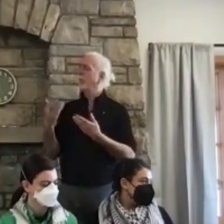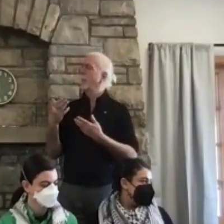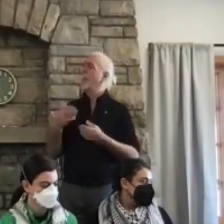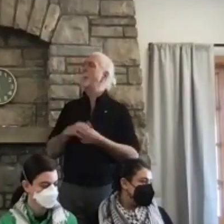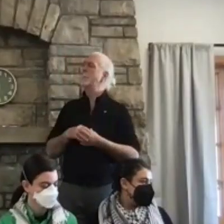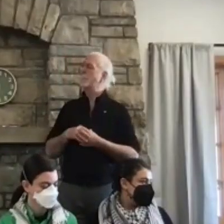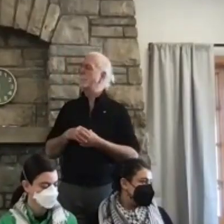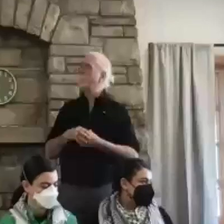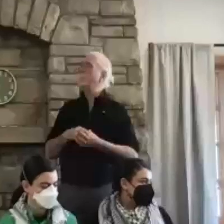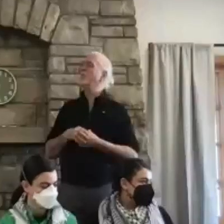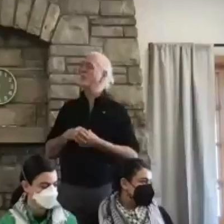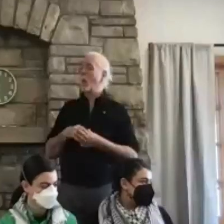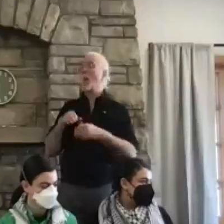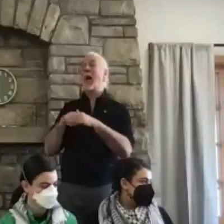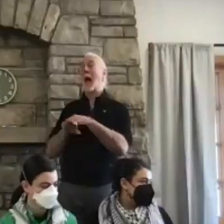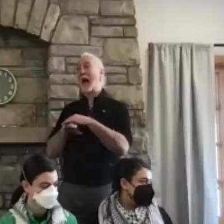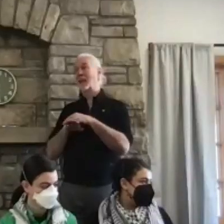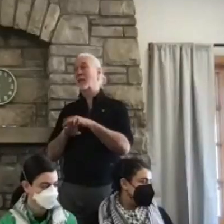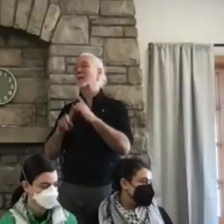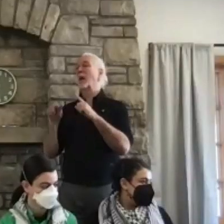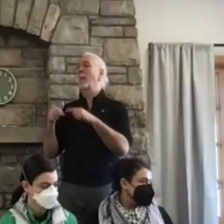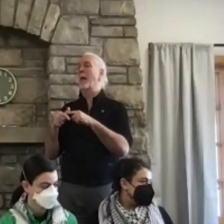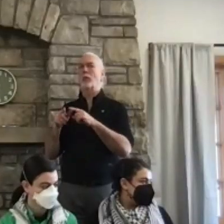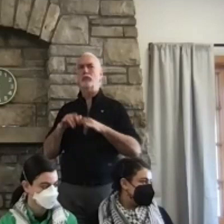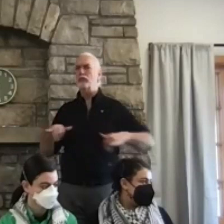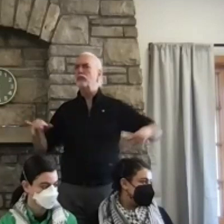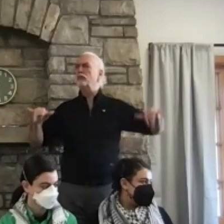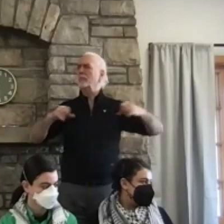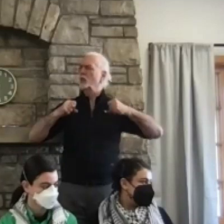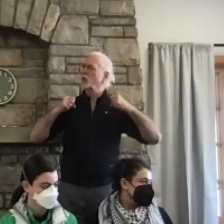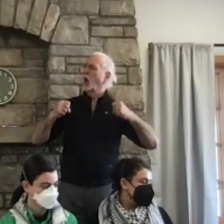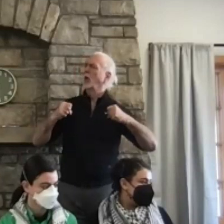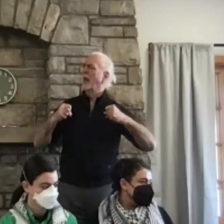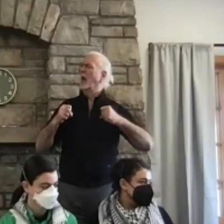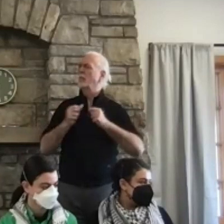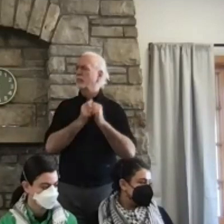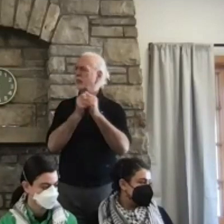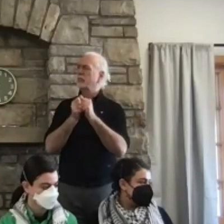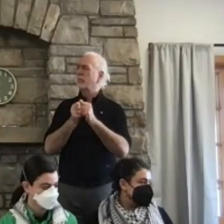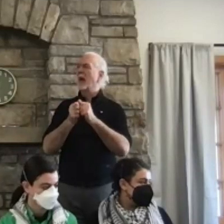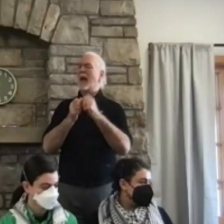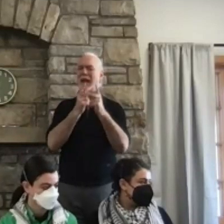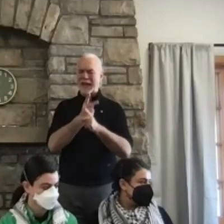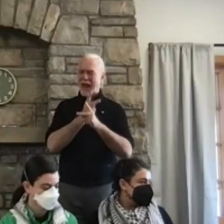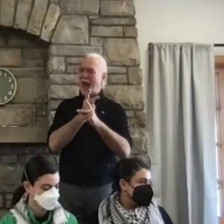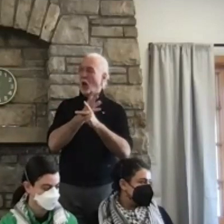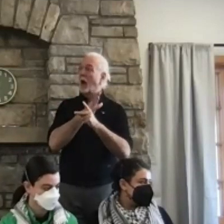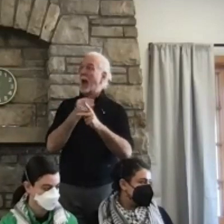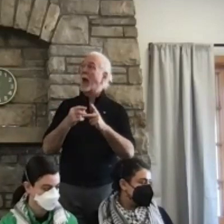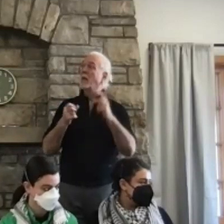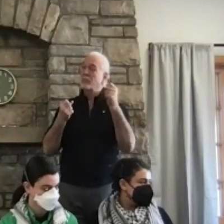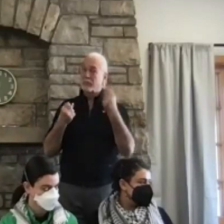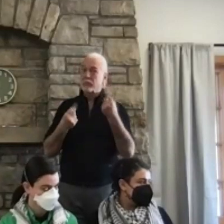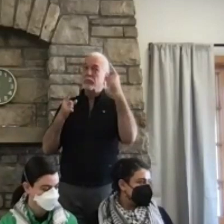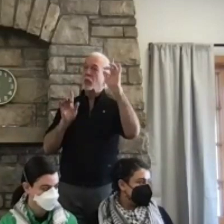other panelists, access really is about solidarity, care, compassion. It is necessary for